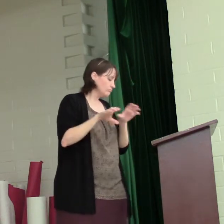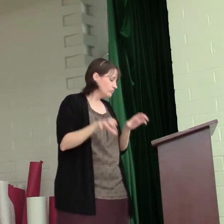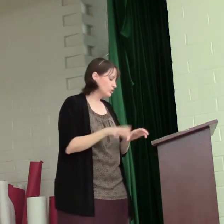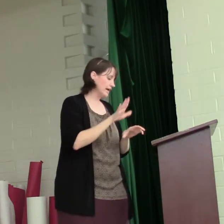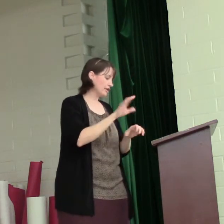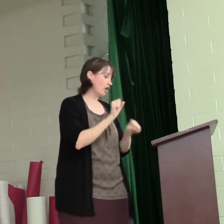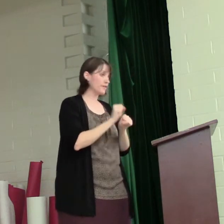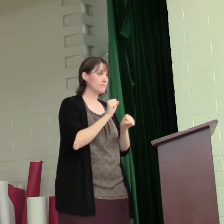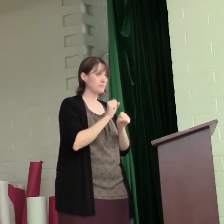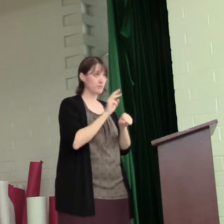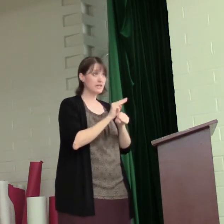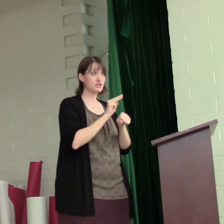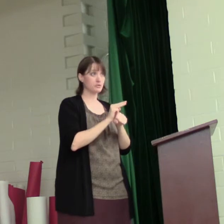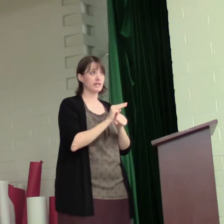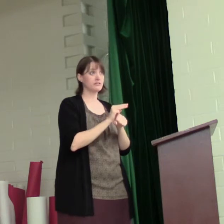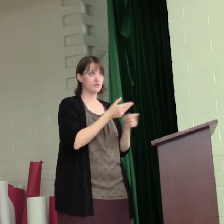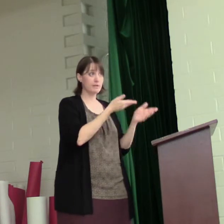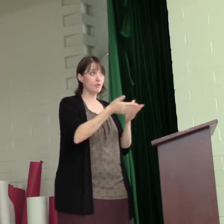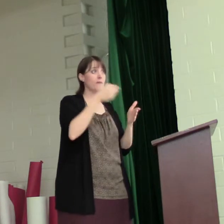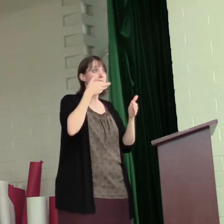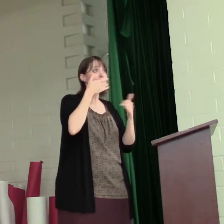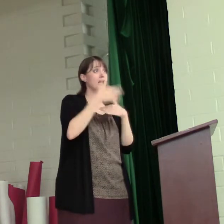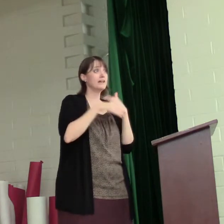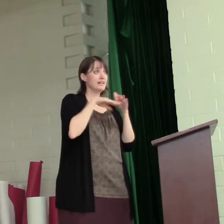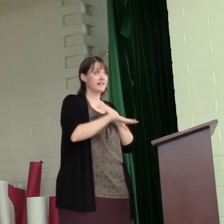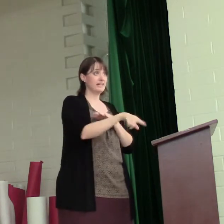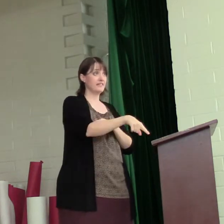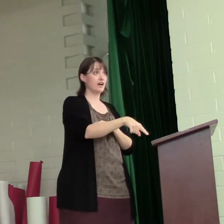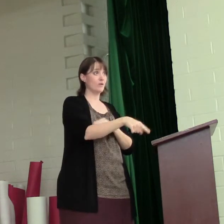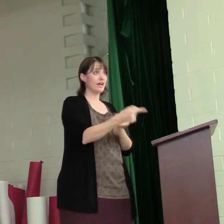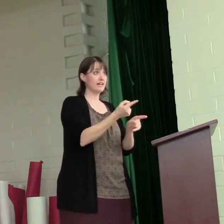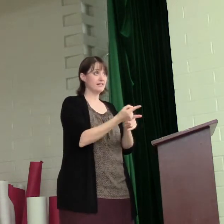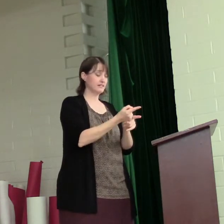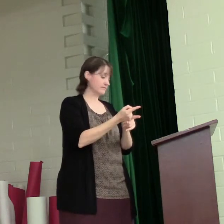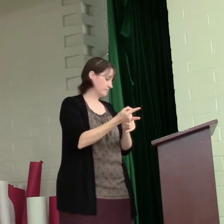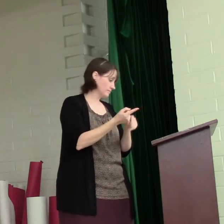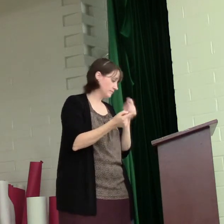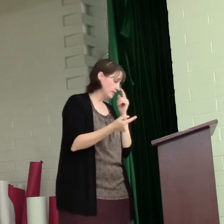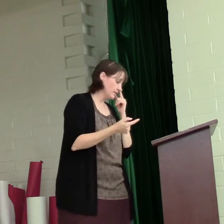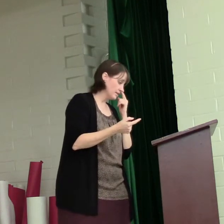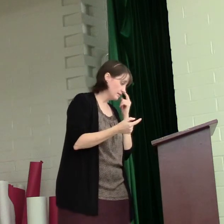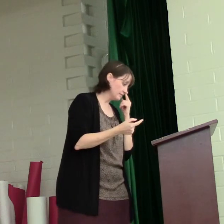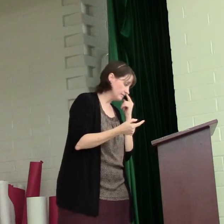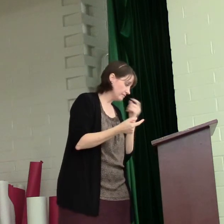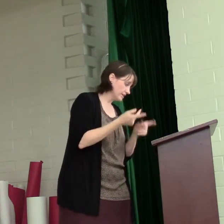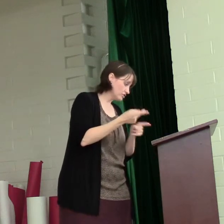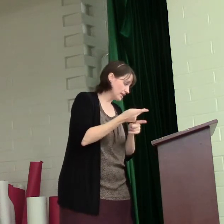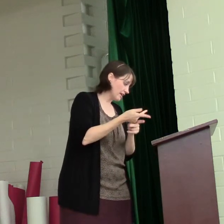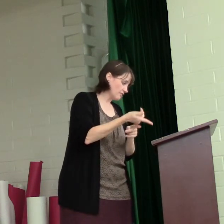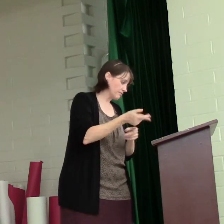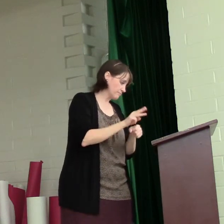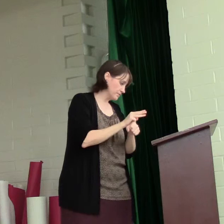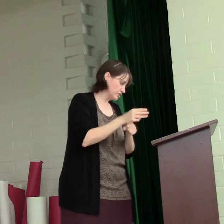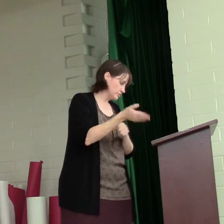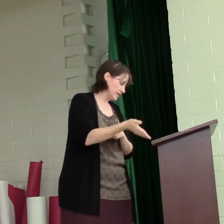to carry on their ministry. So they brought the blood in there, right? They took care of ministry in